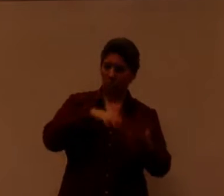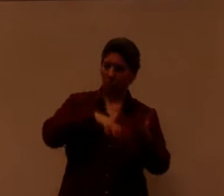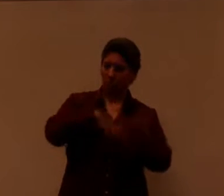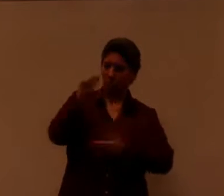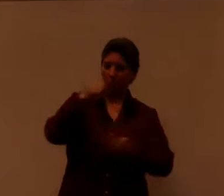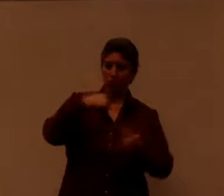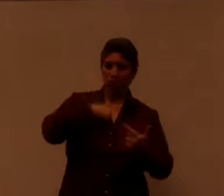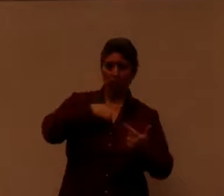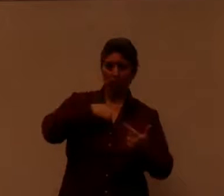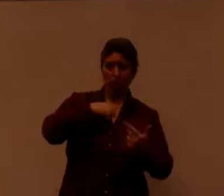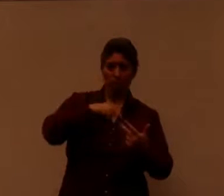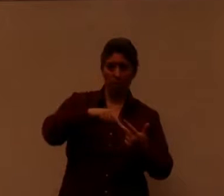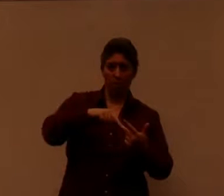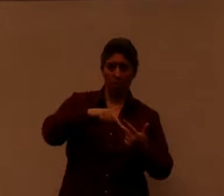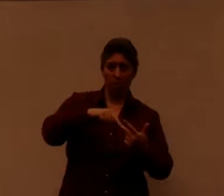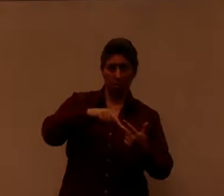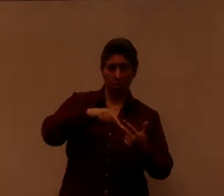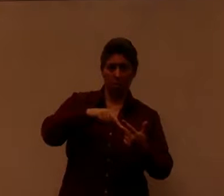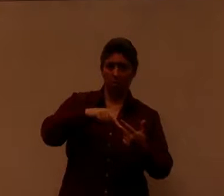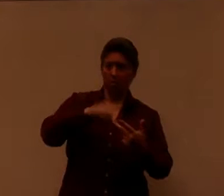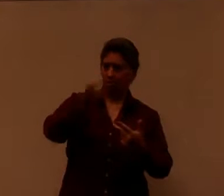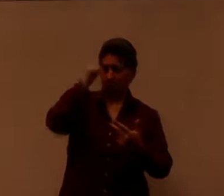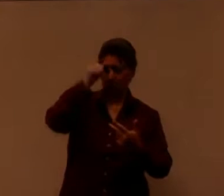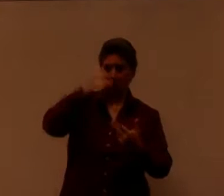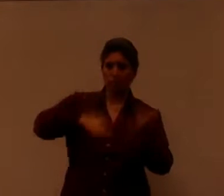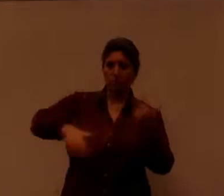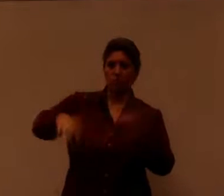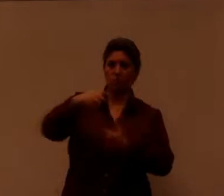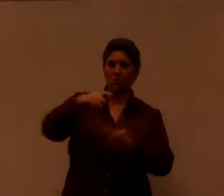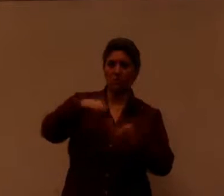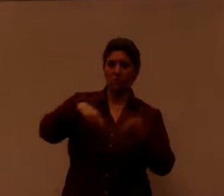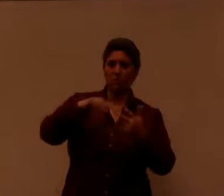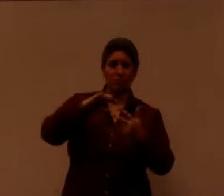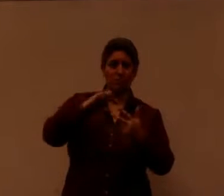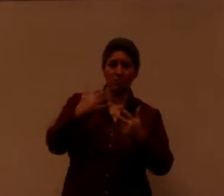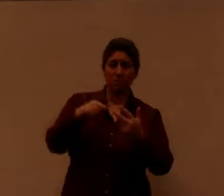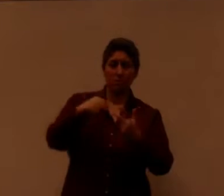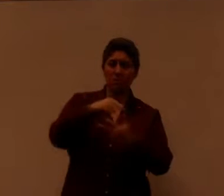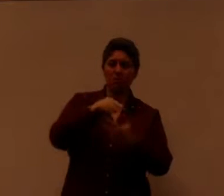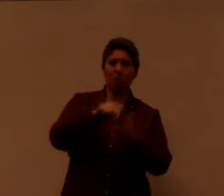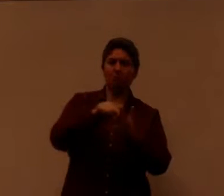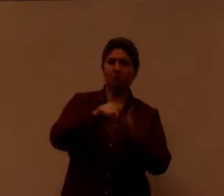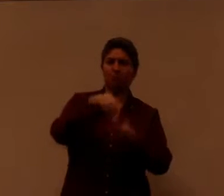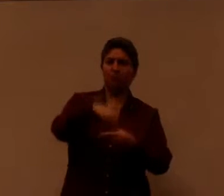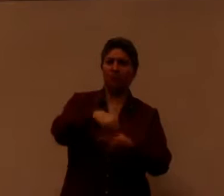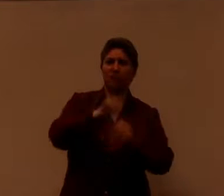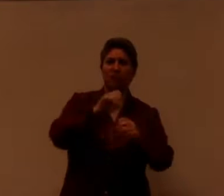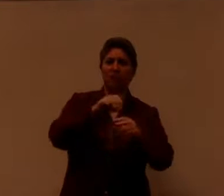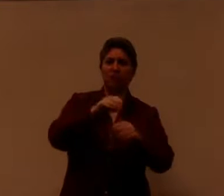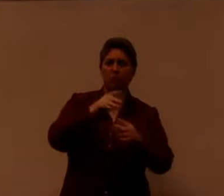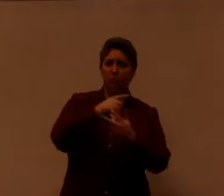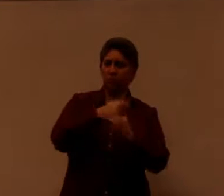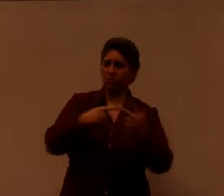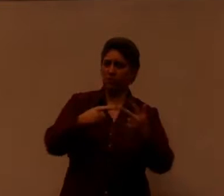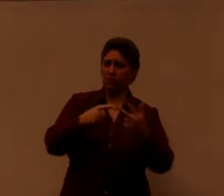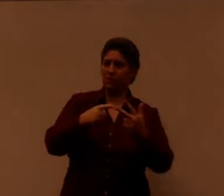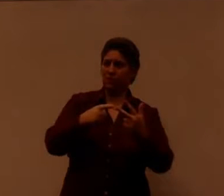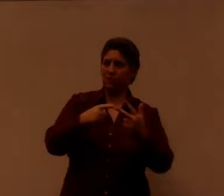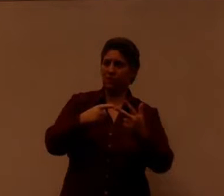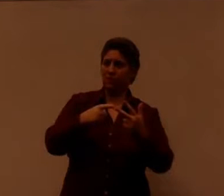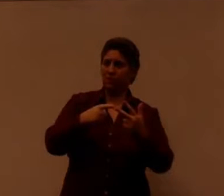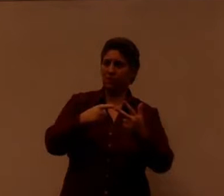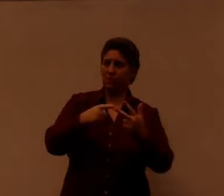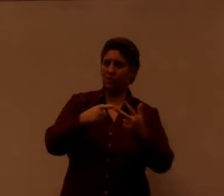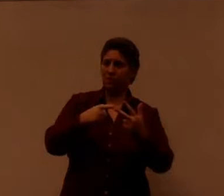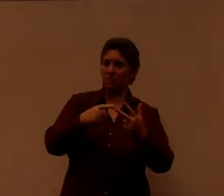the language, and they have to have the culture, belong to deaf culture, and awareness of the community. And if you don't have those three things,